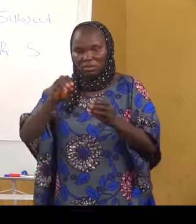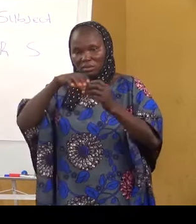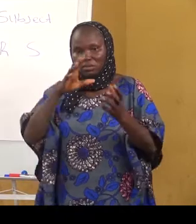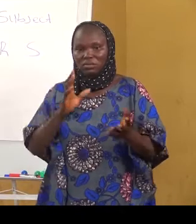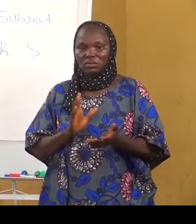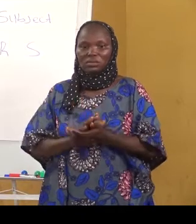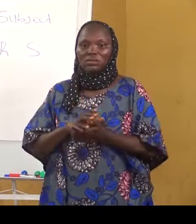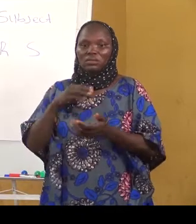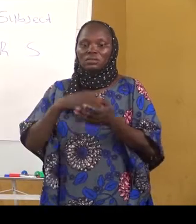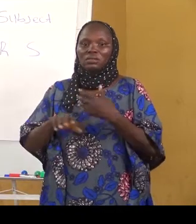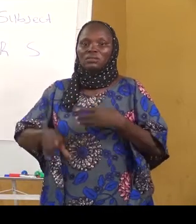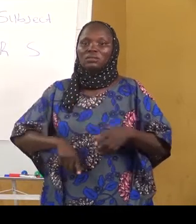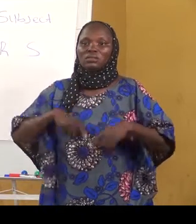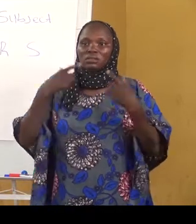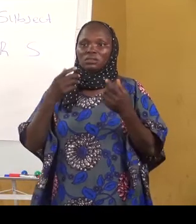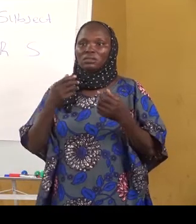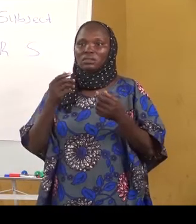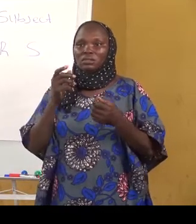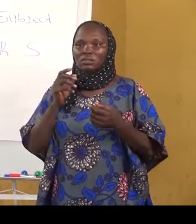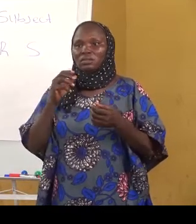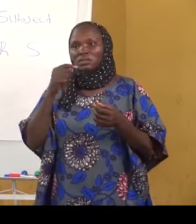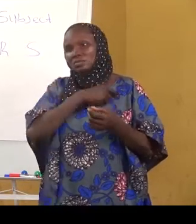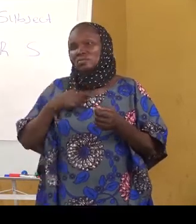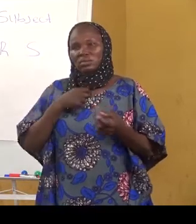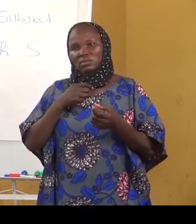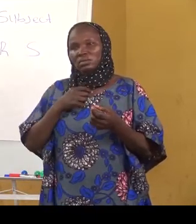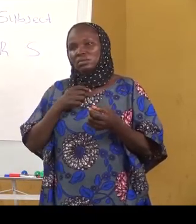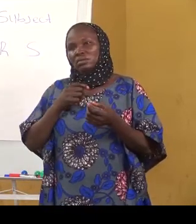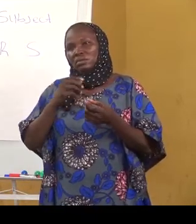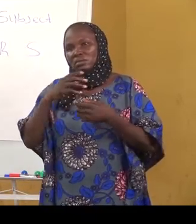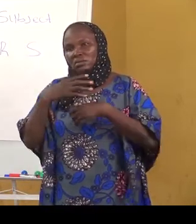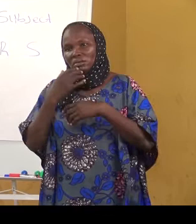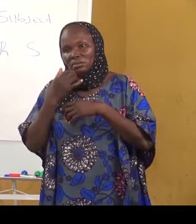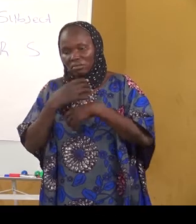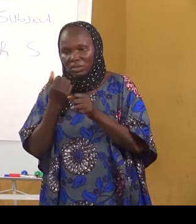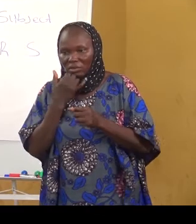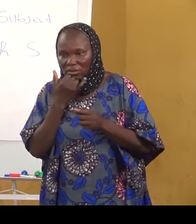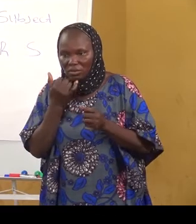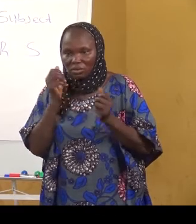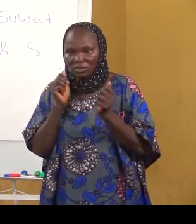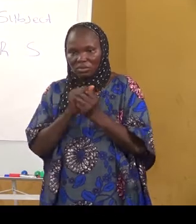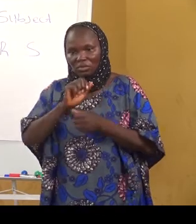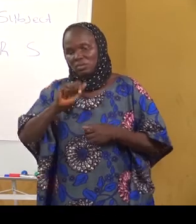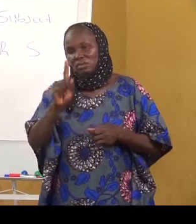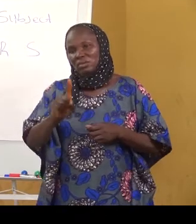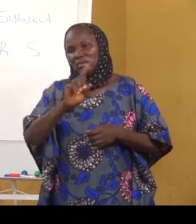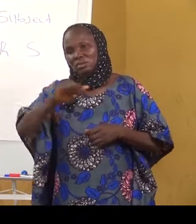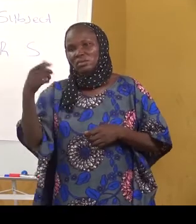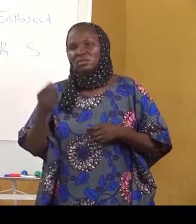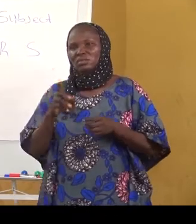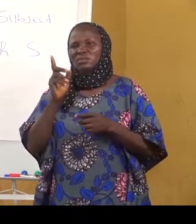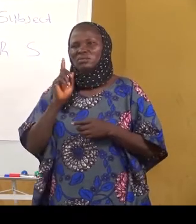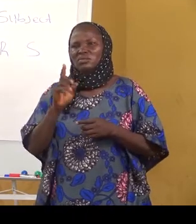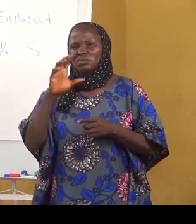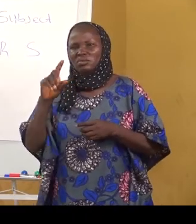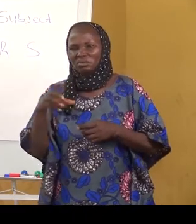life, we offend one another. And once you happen to offend a friend